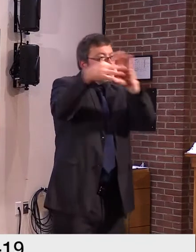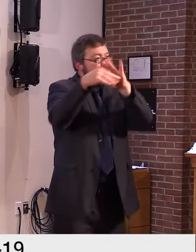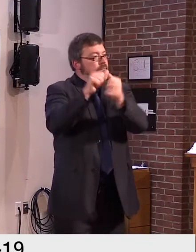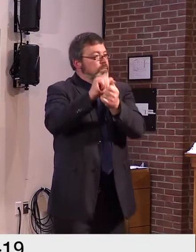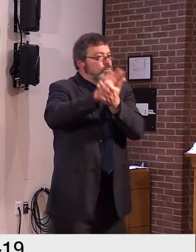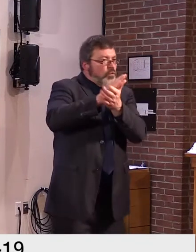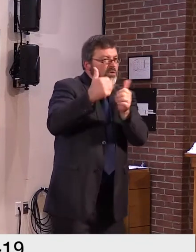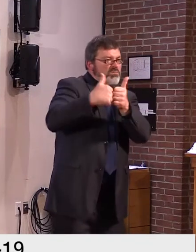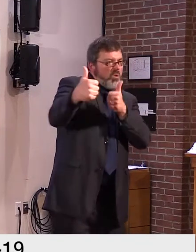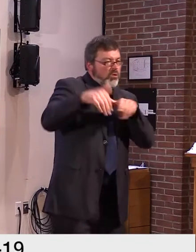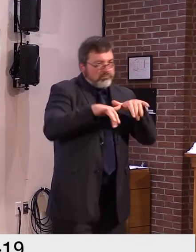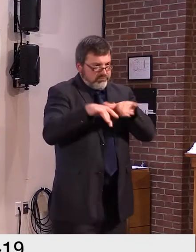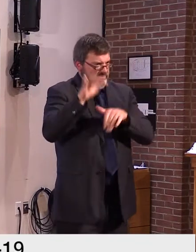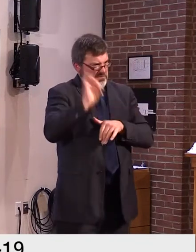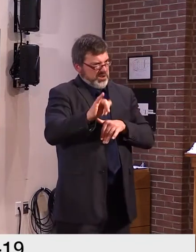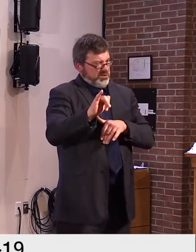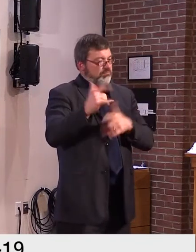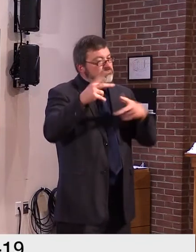we have